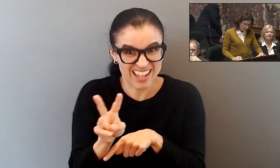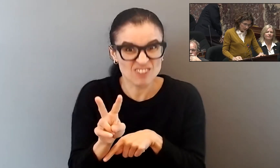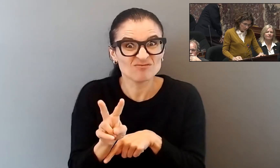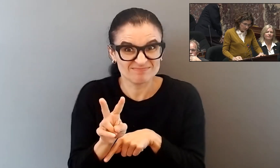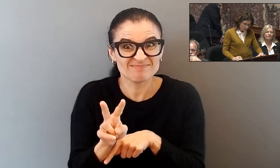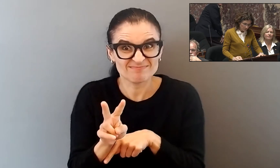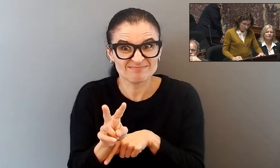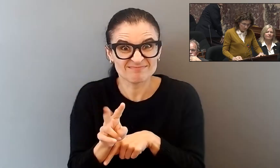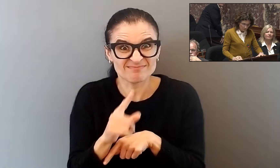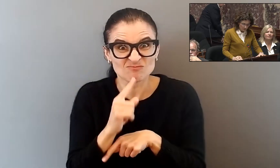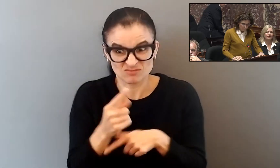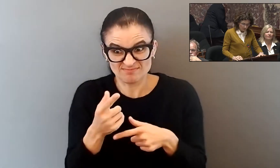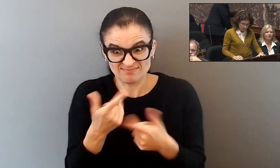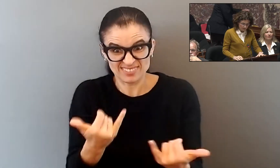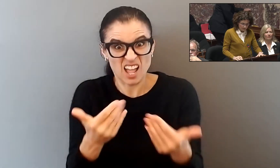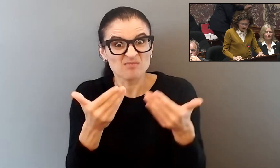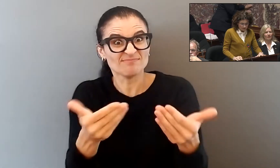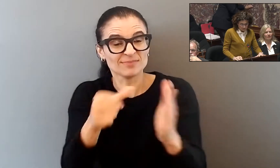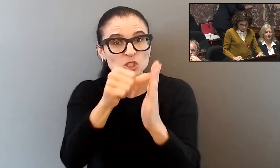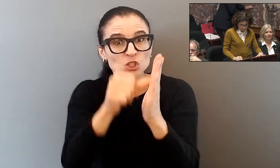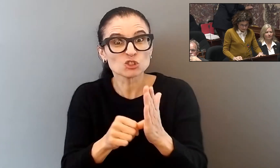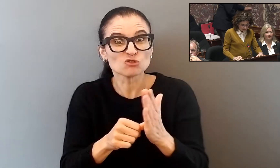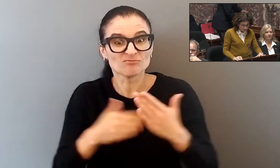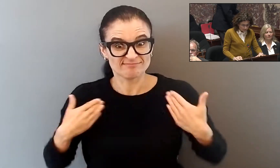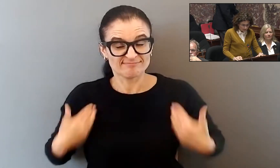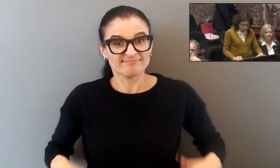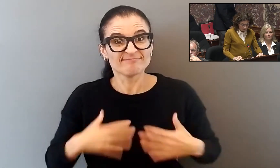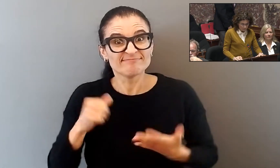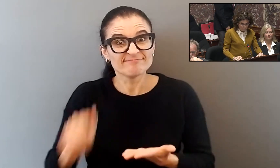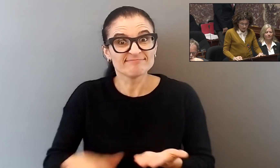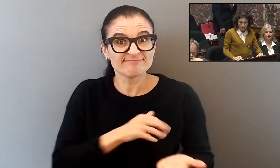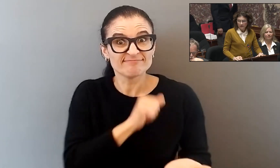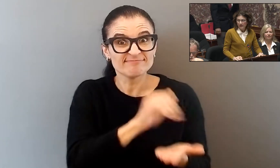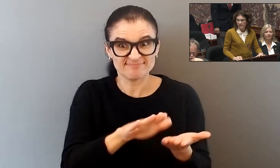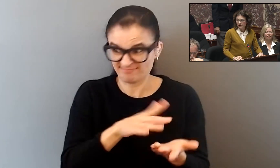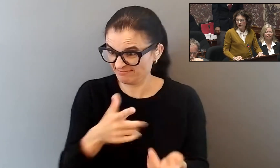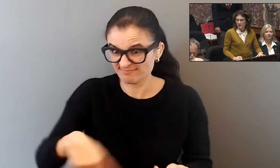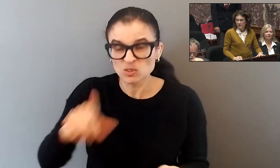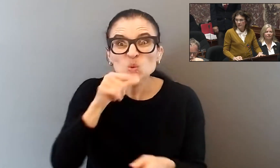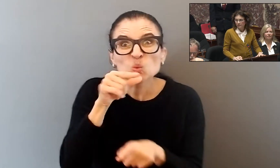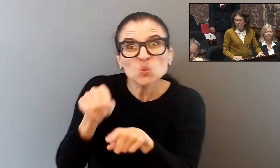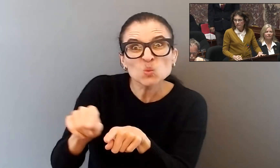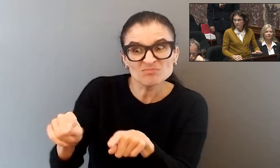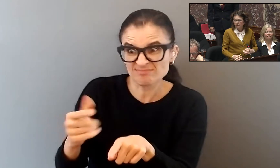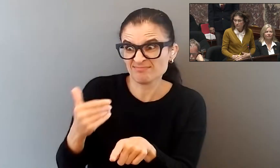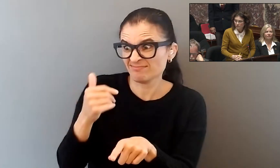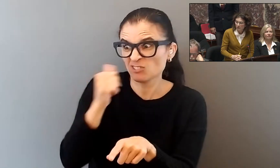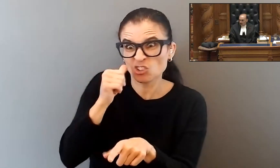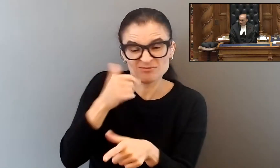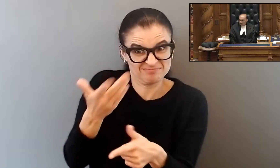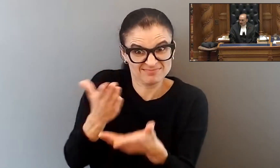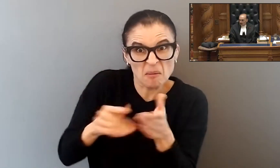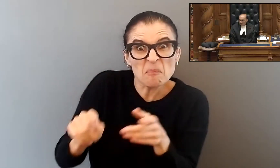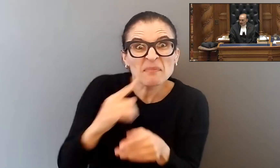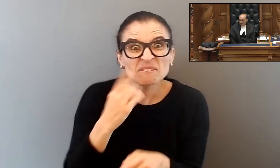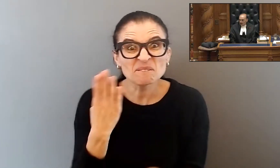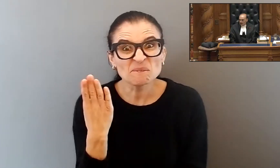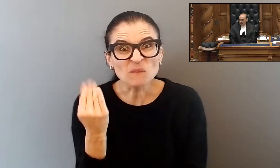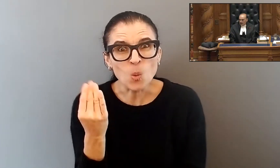Mr. Speaker, my question through you to the Premier is this: how can he possibly allow this to continue?